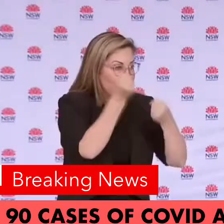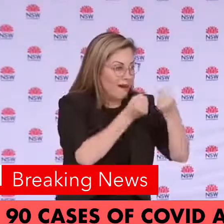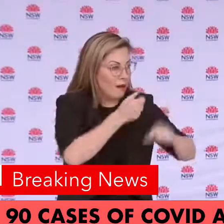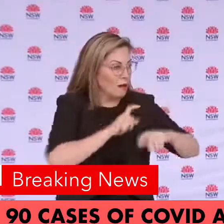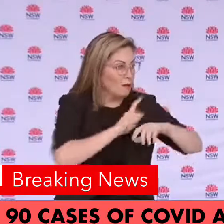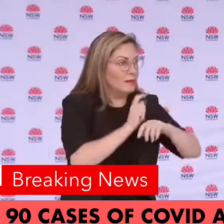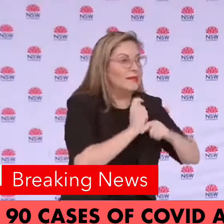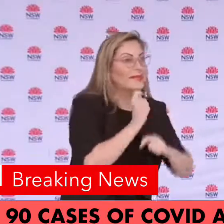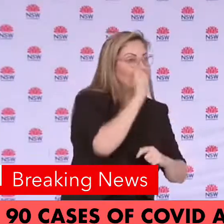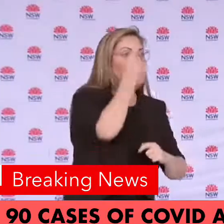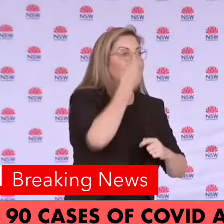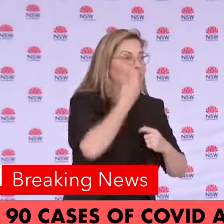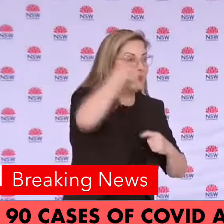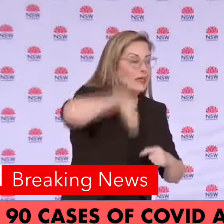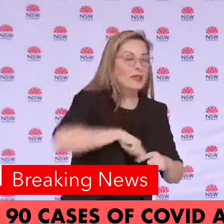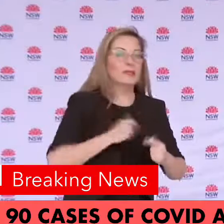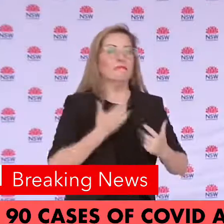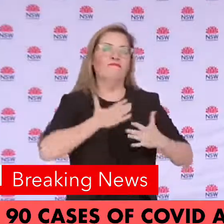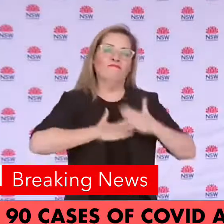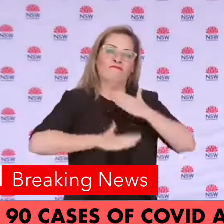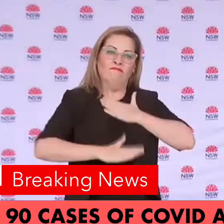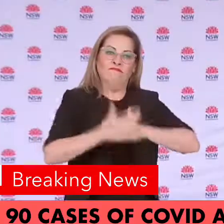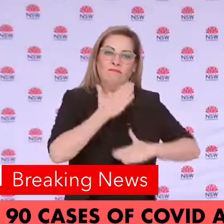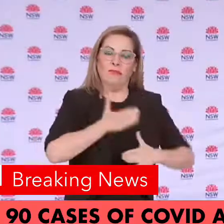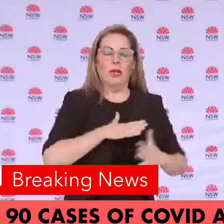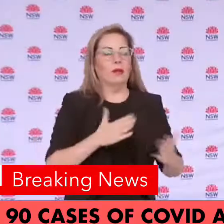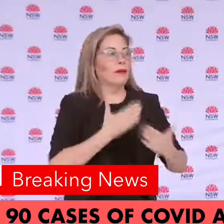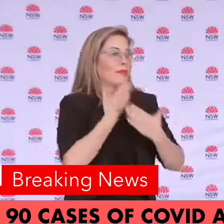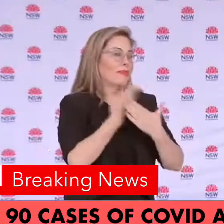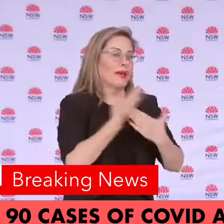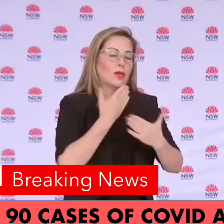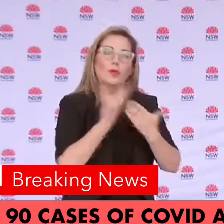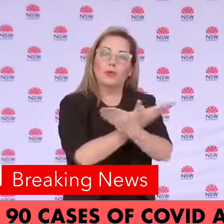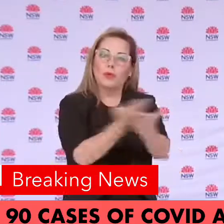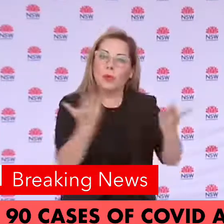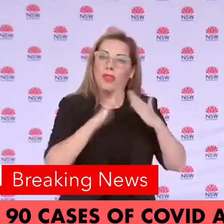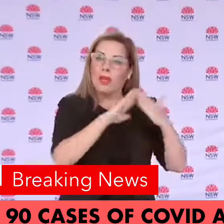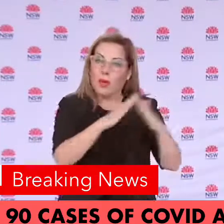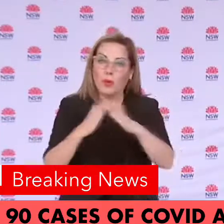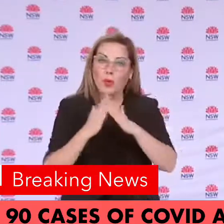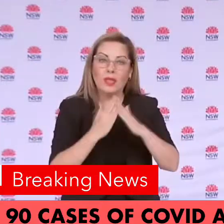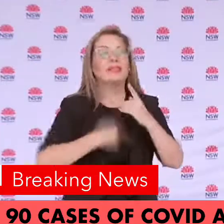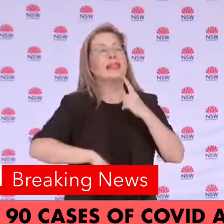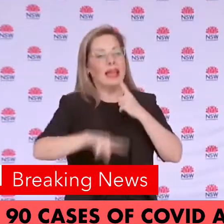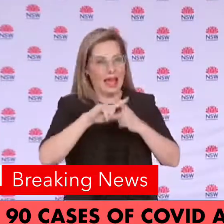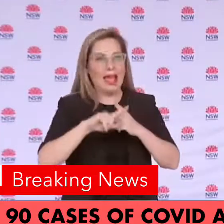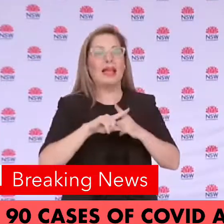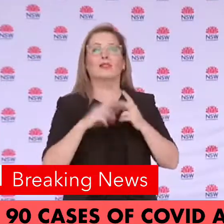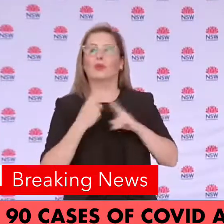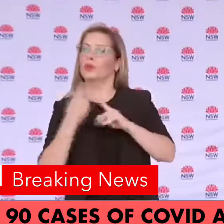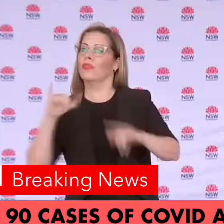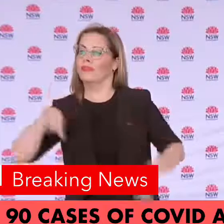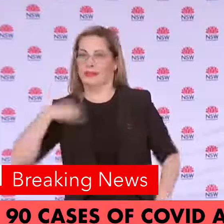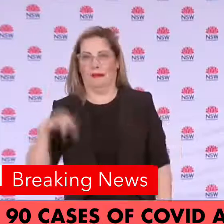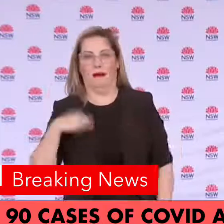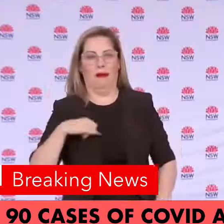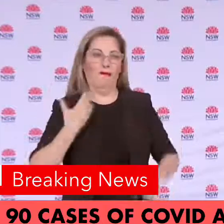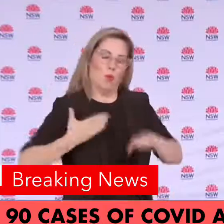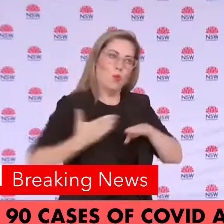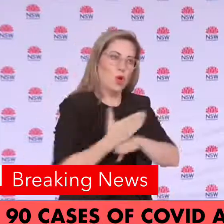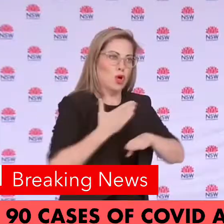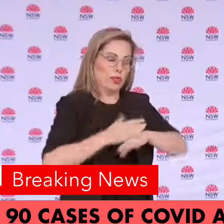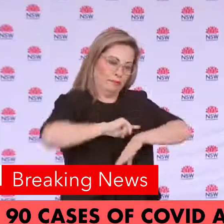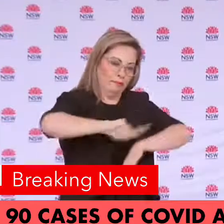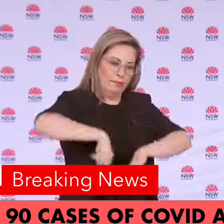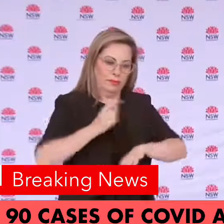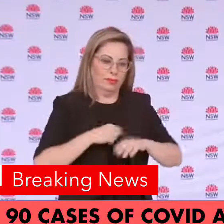express firstly my gratitude to the public, but then also to those who are conducting the tests and those who are actually in the pathology units working around the